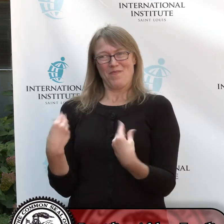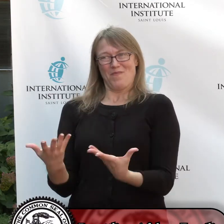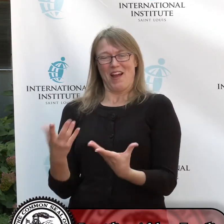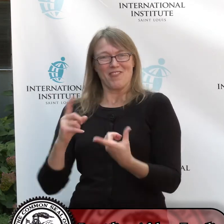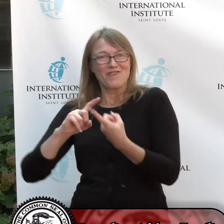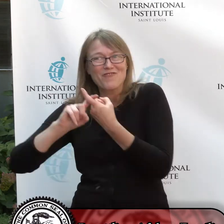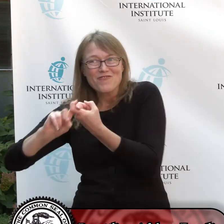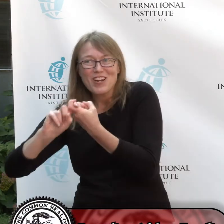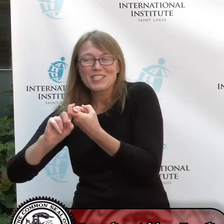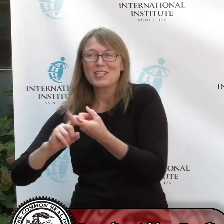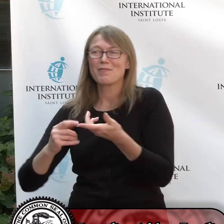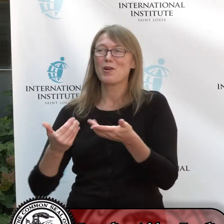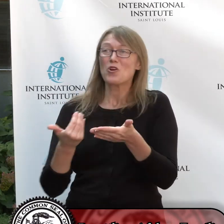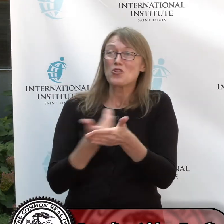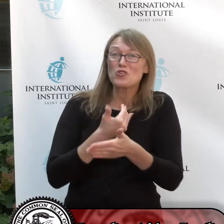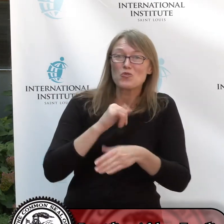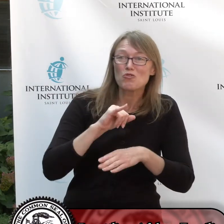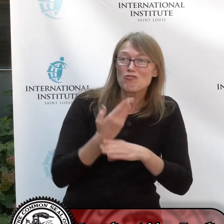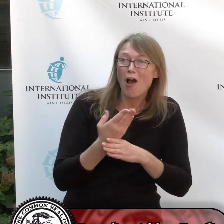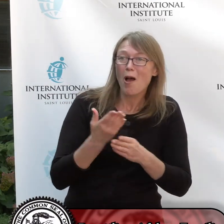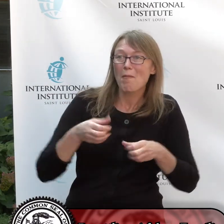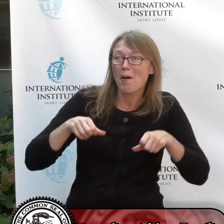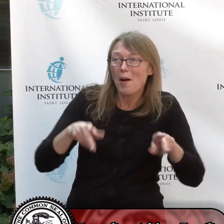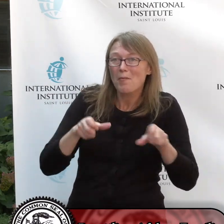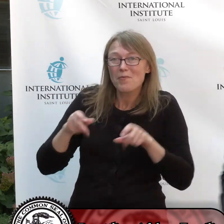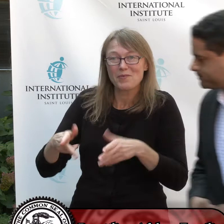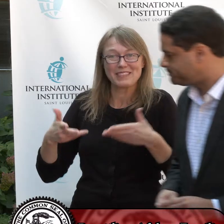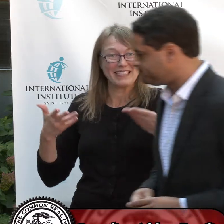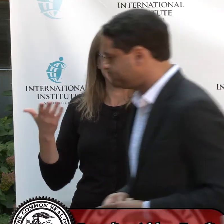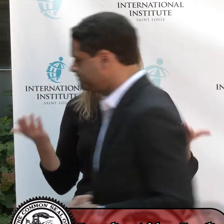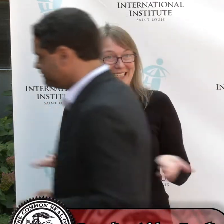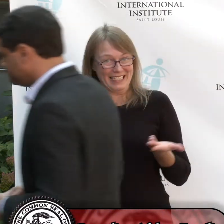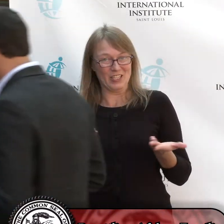new futures here in America. Thank you.